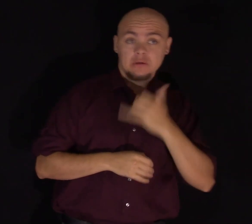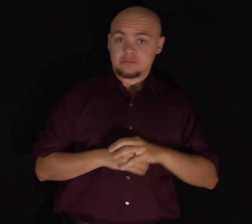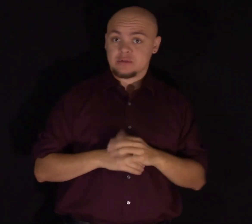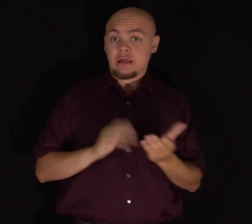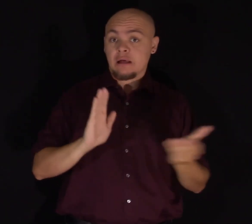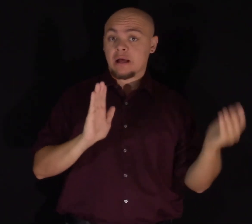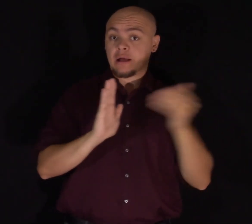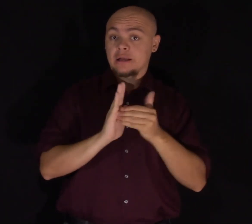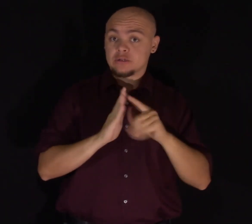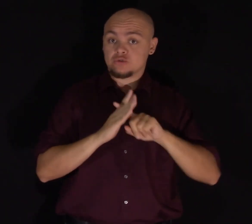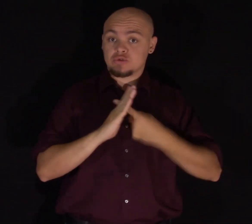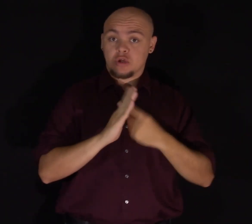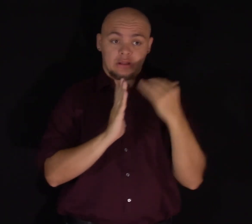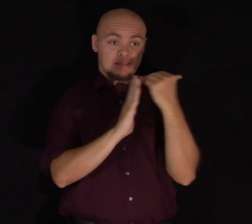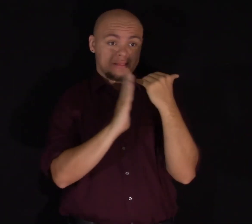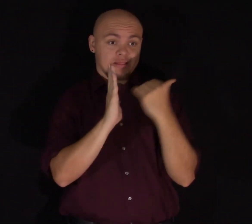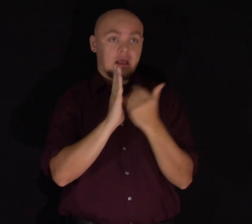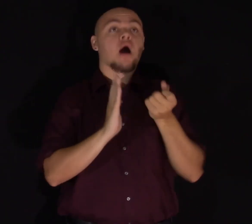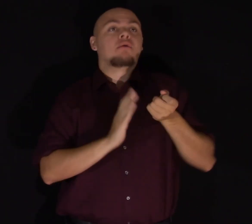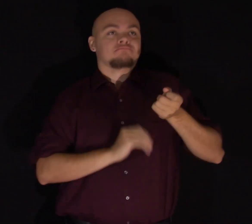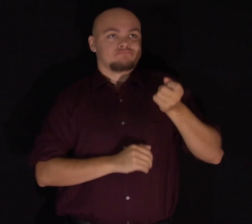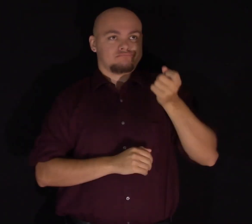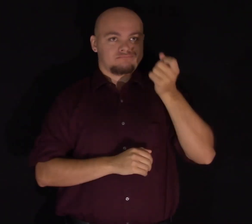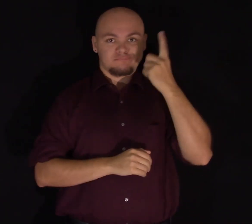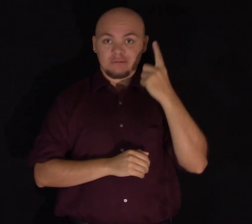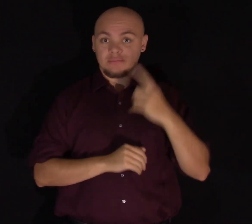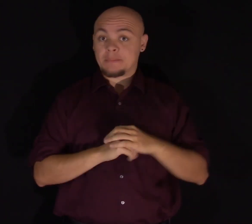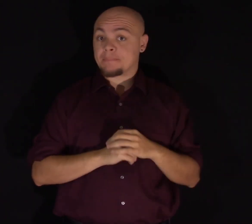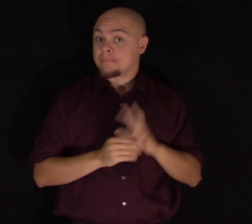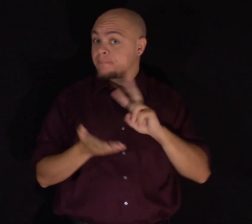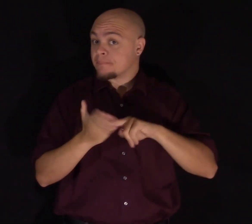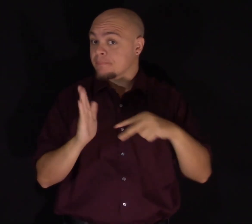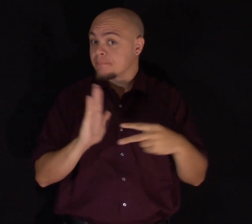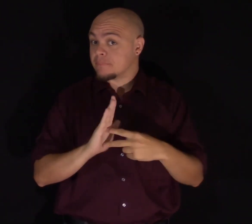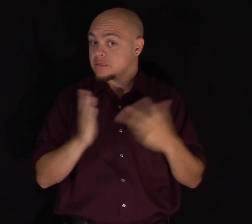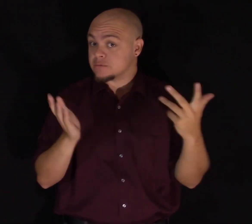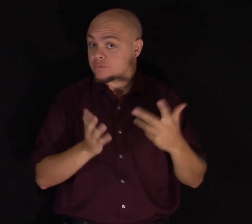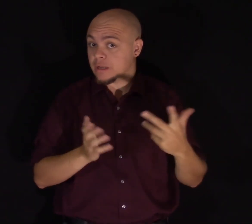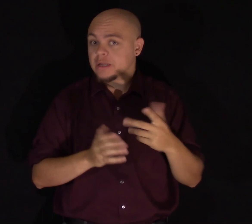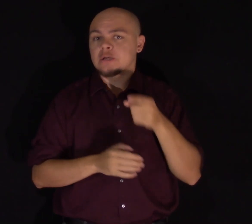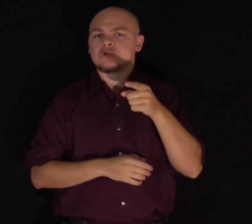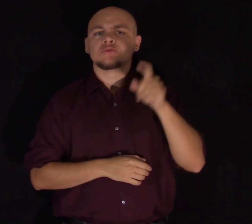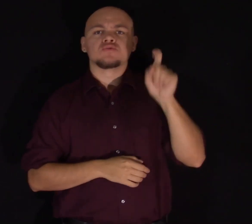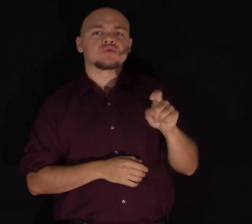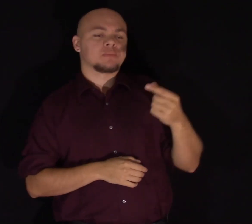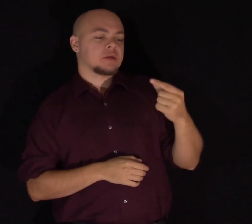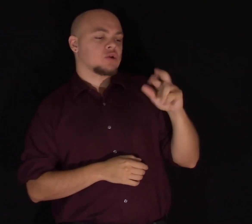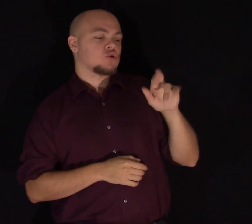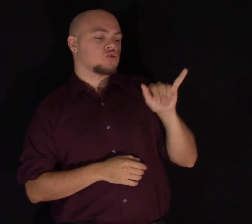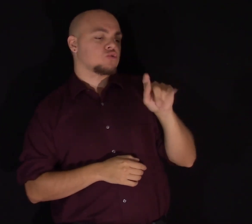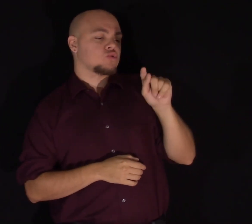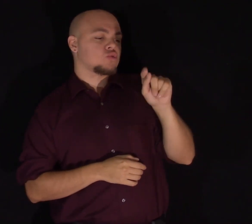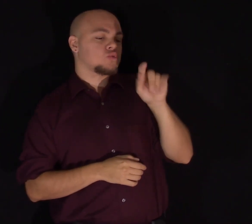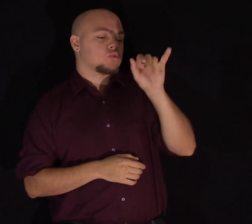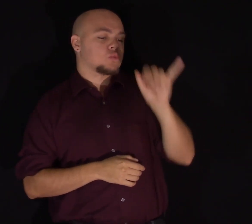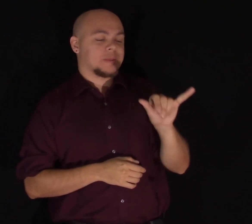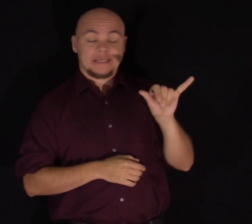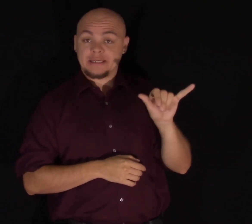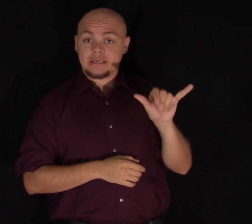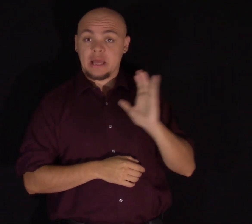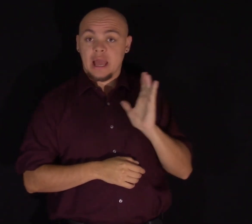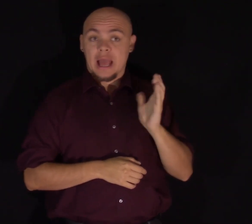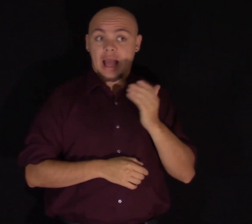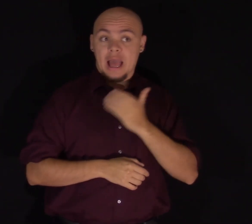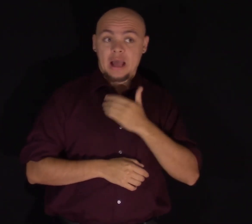over again with lessons learned. In other words, we need to be gritty about getting our kids